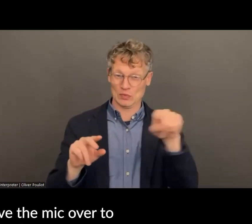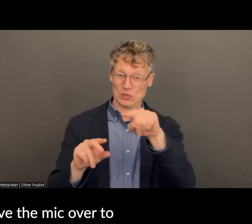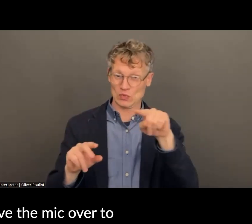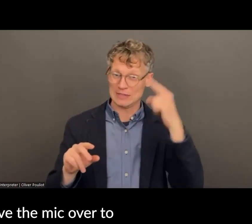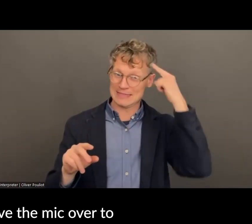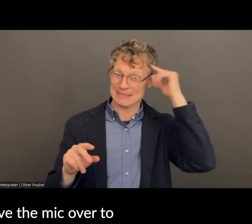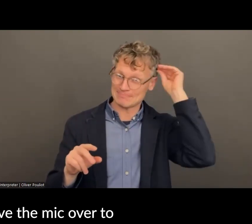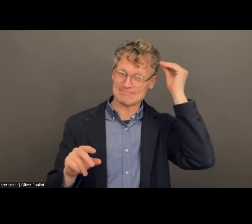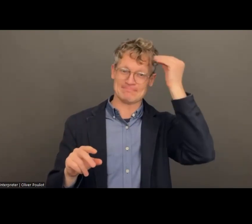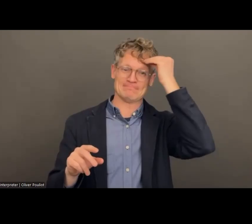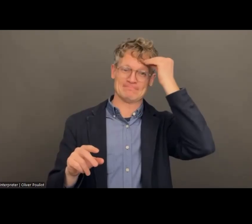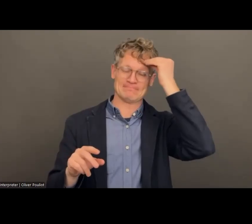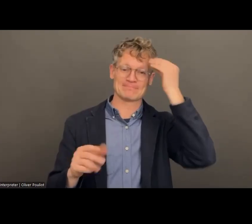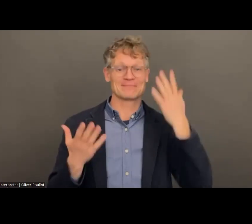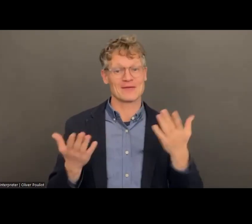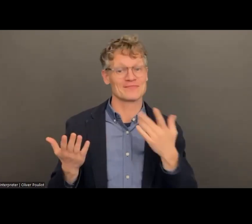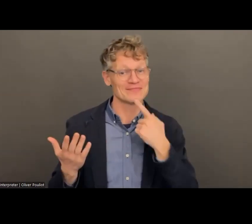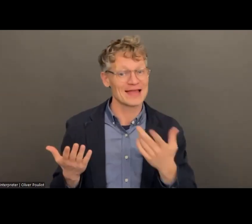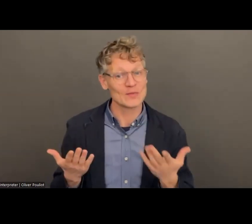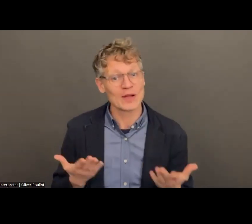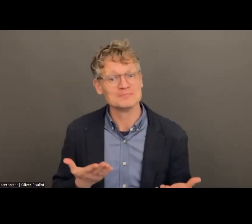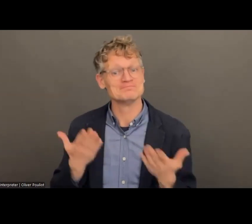Daniel to close for us. Thank you.